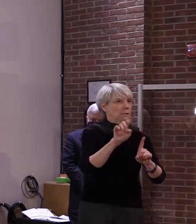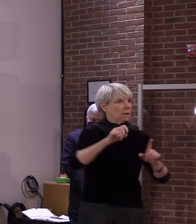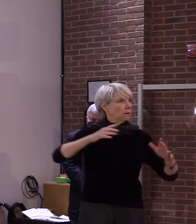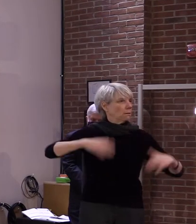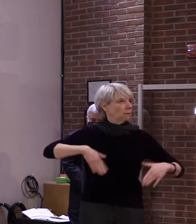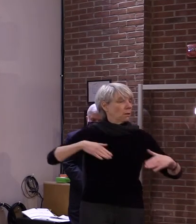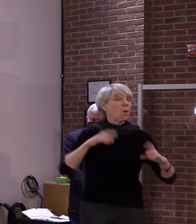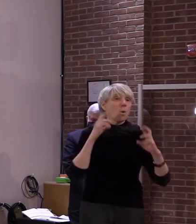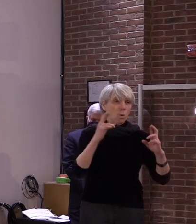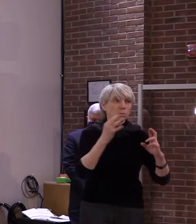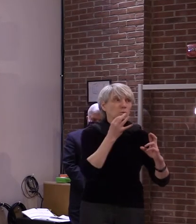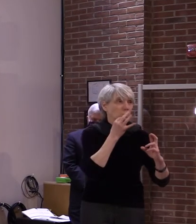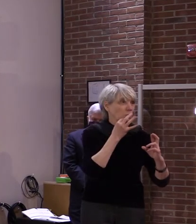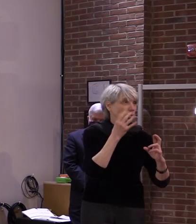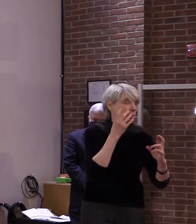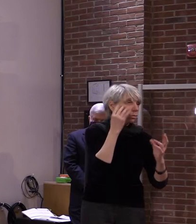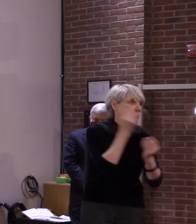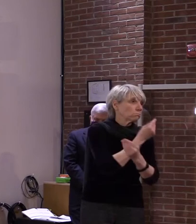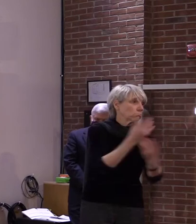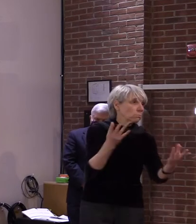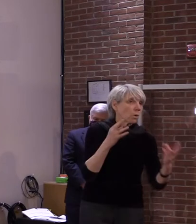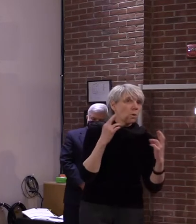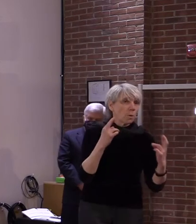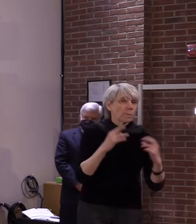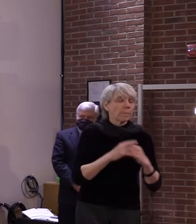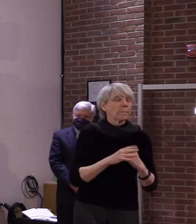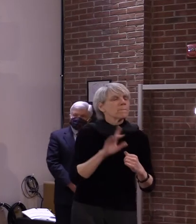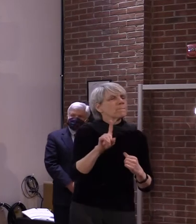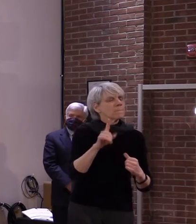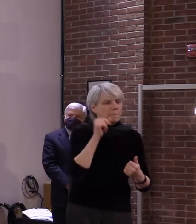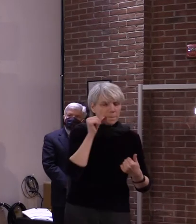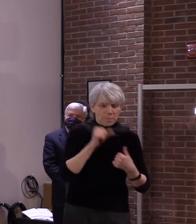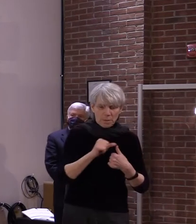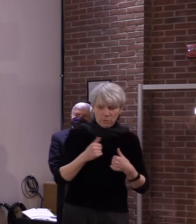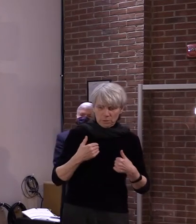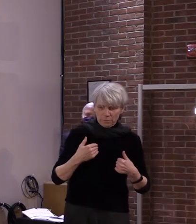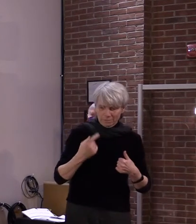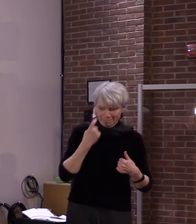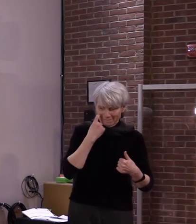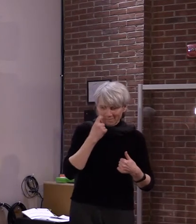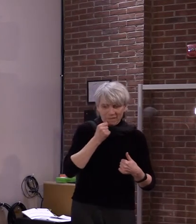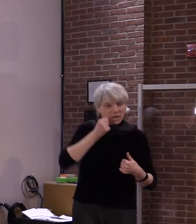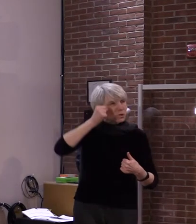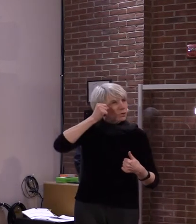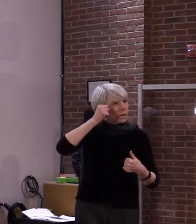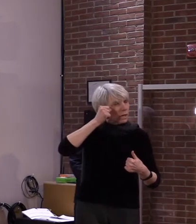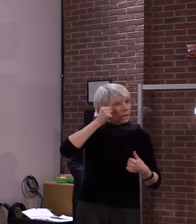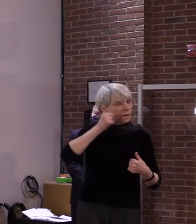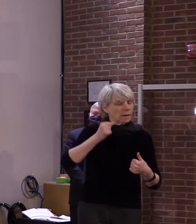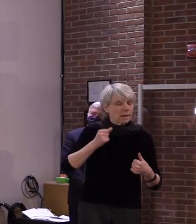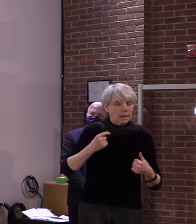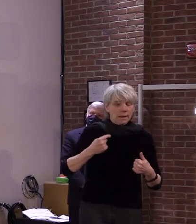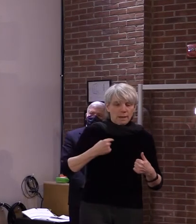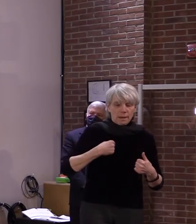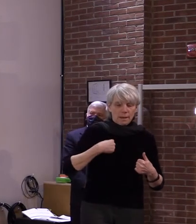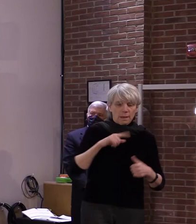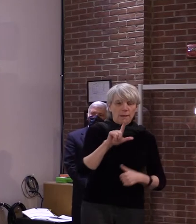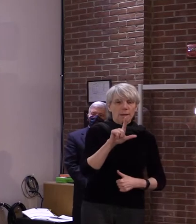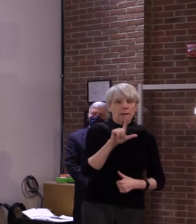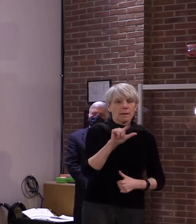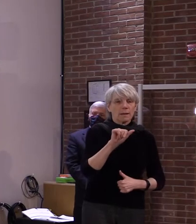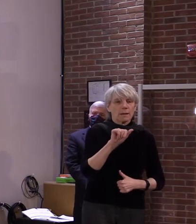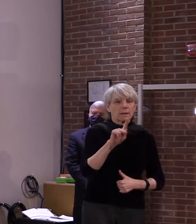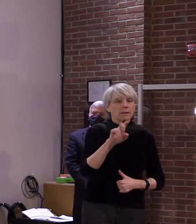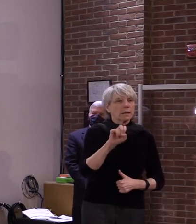future but looking back for those i answered a question like this yesterday on the lake champlain